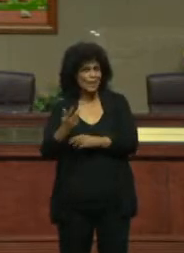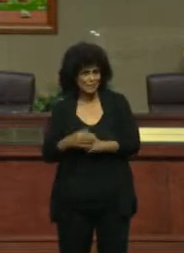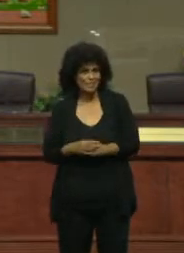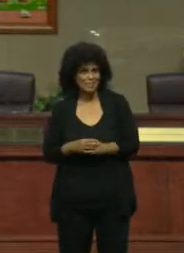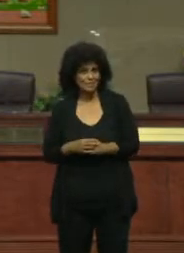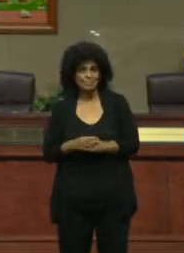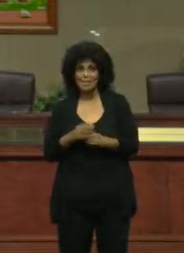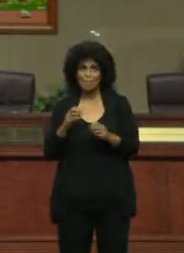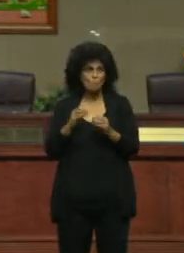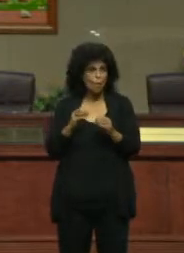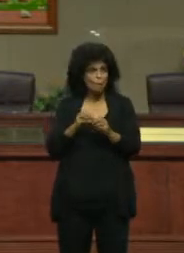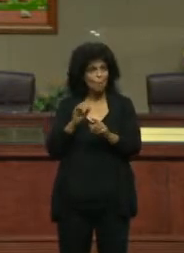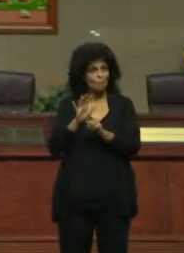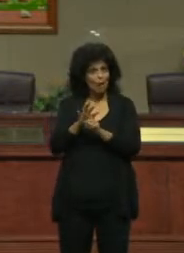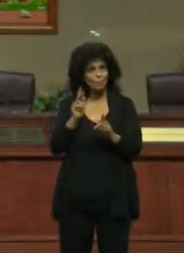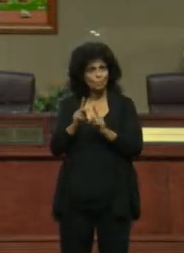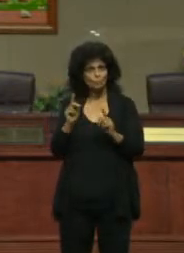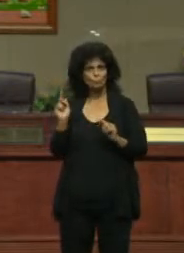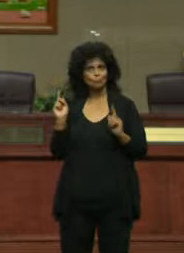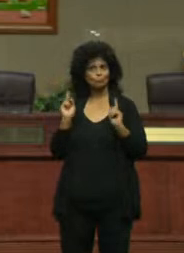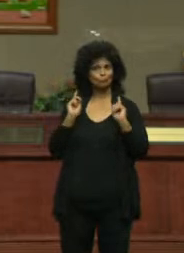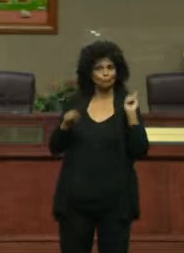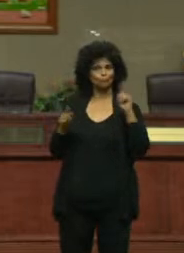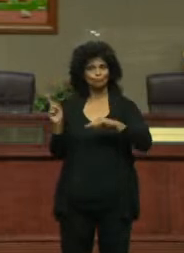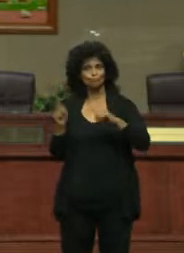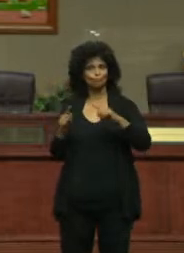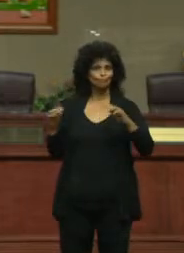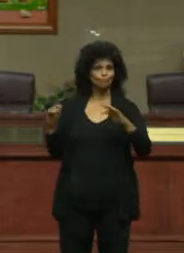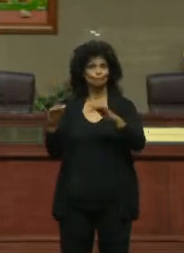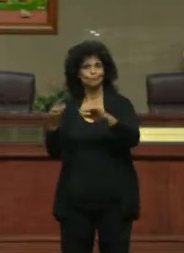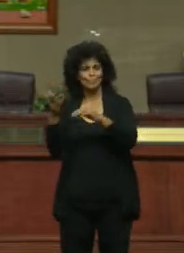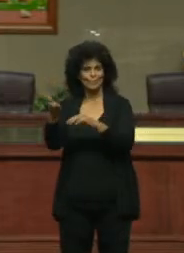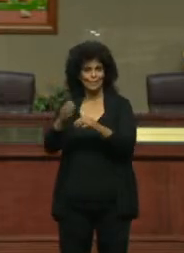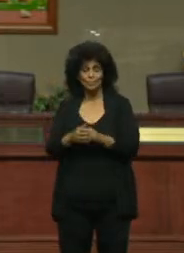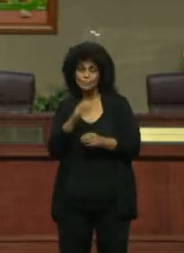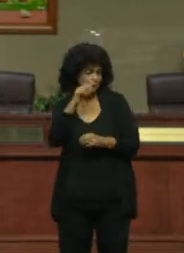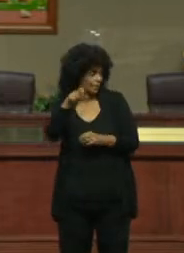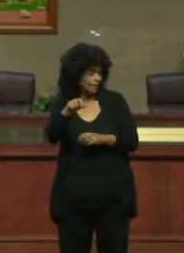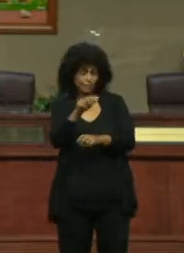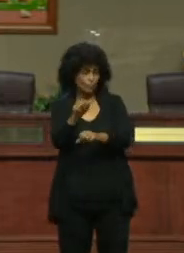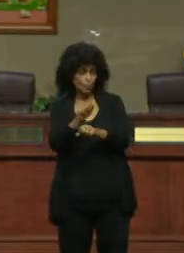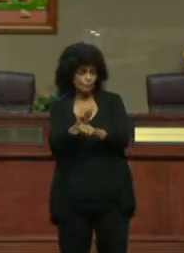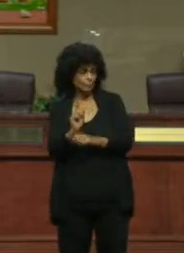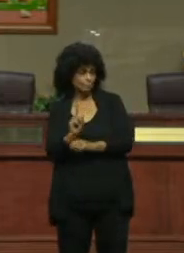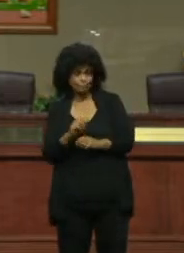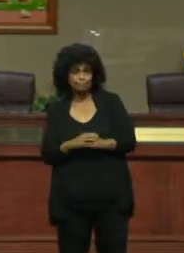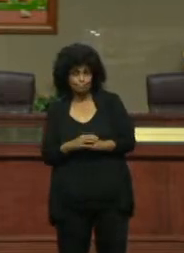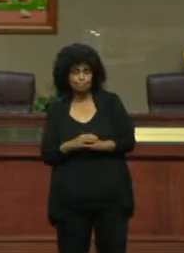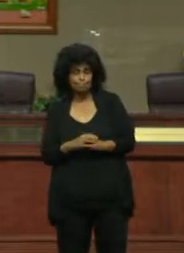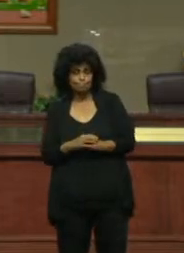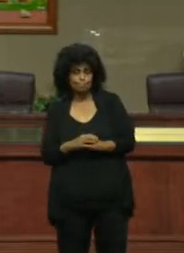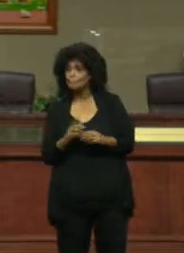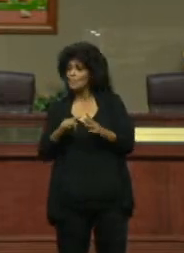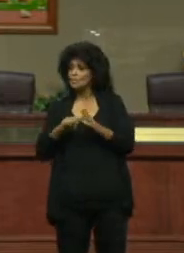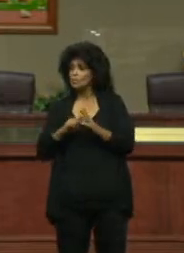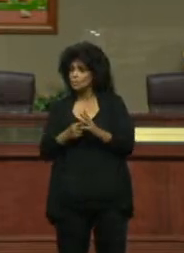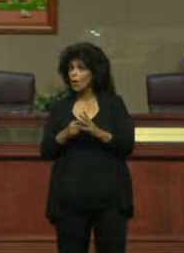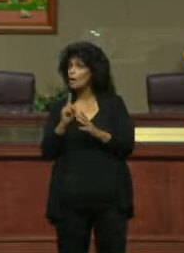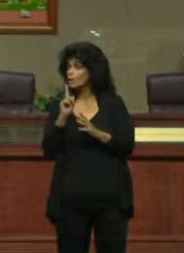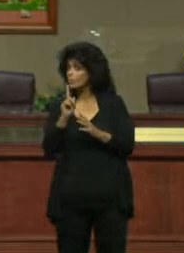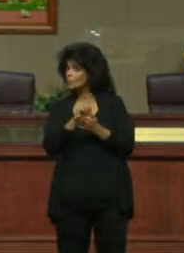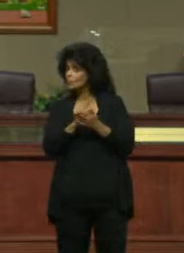in popularity. No appointments are necessary at the Barnett Park location. In addition, starting 1 week from